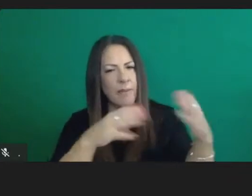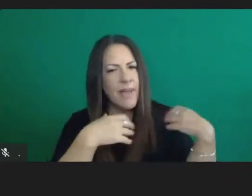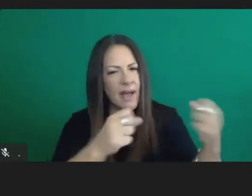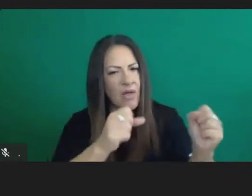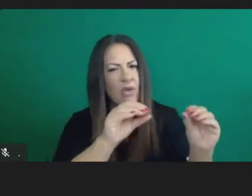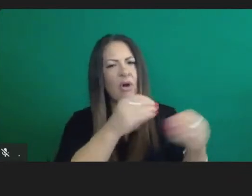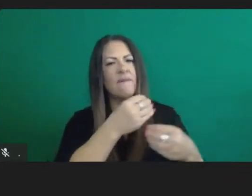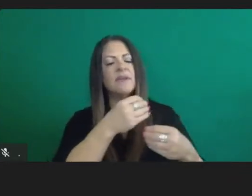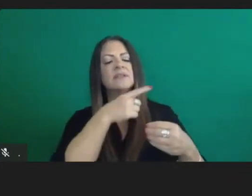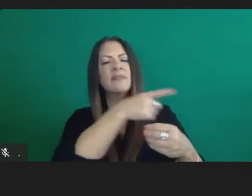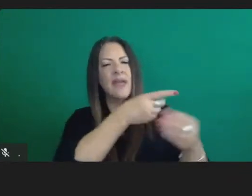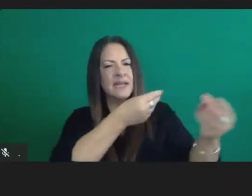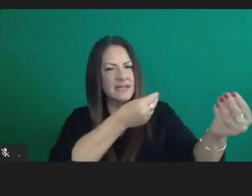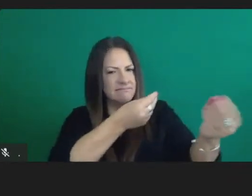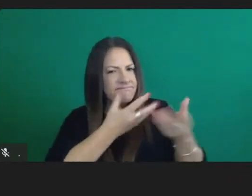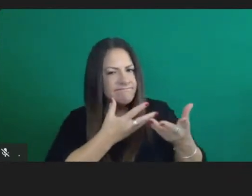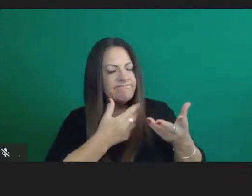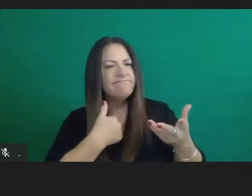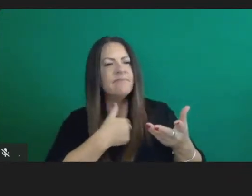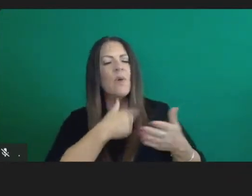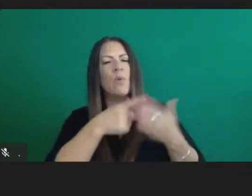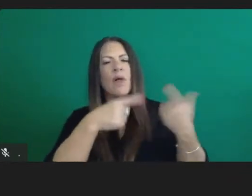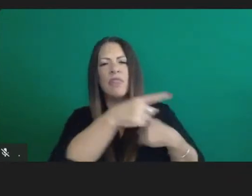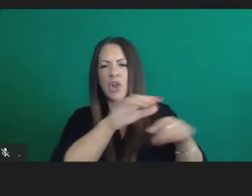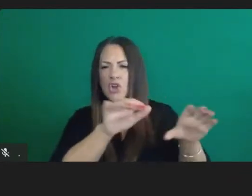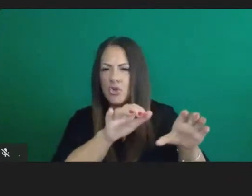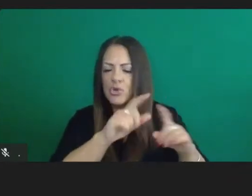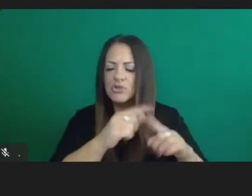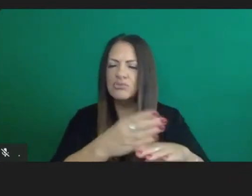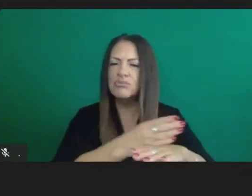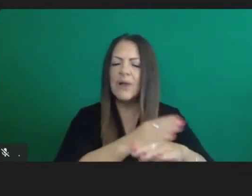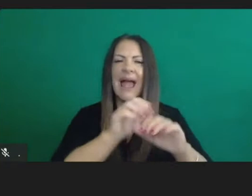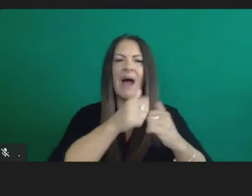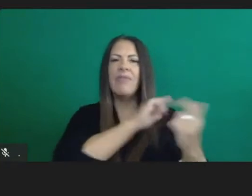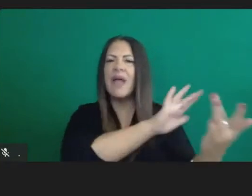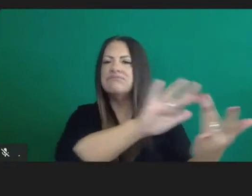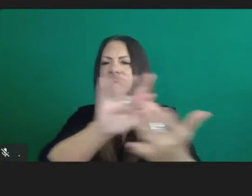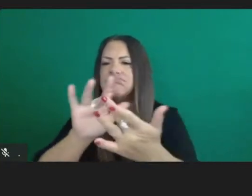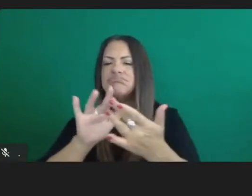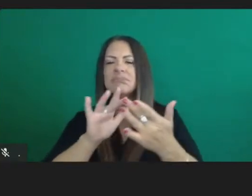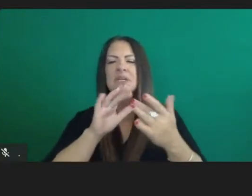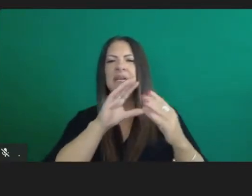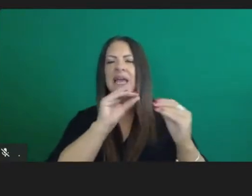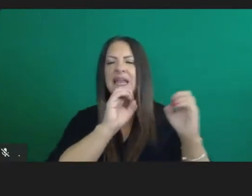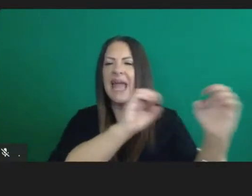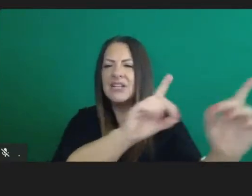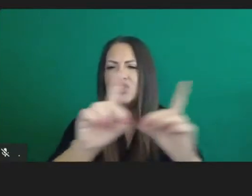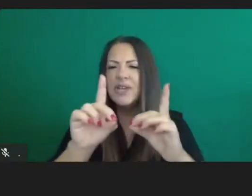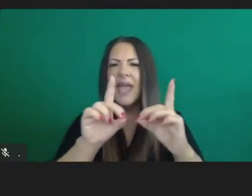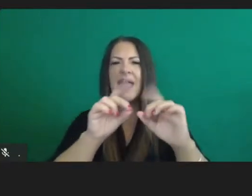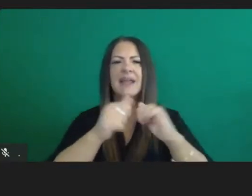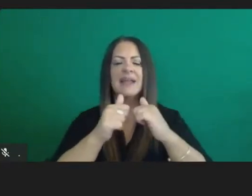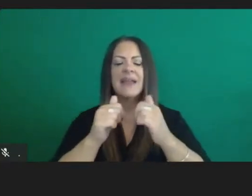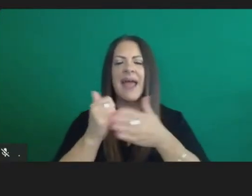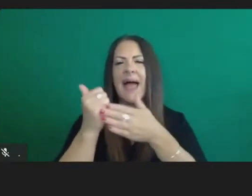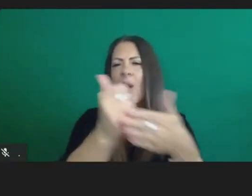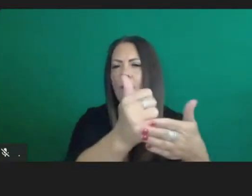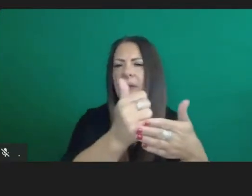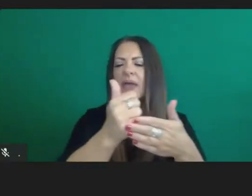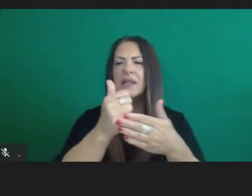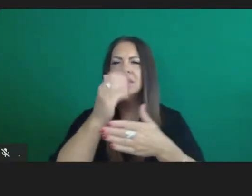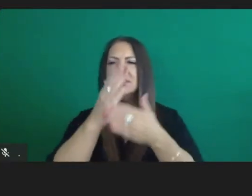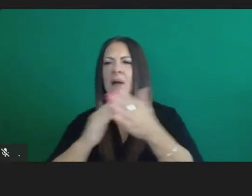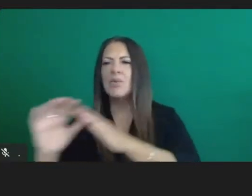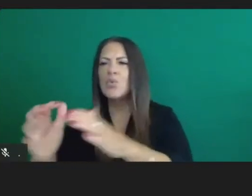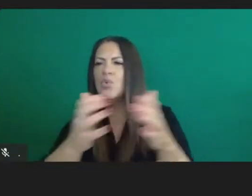sharing with us some great best practices on reaching communities that are disproportionately impacted and really getting a handle on the